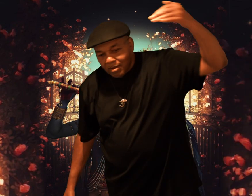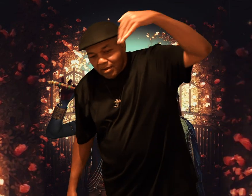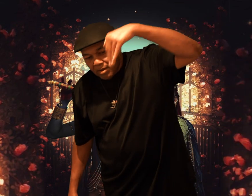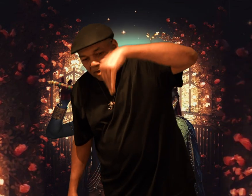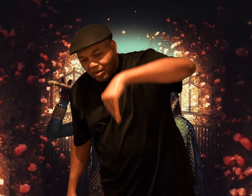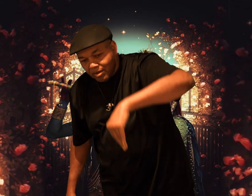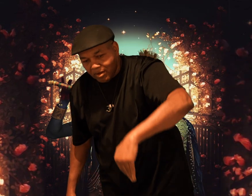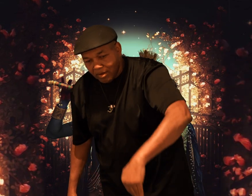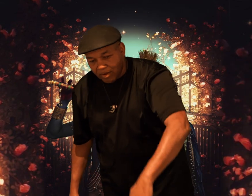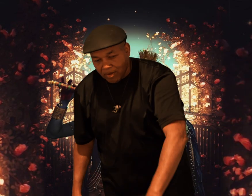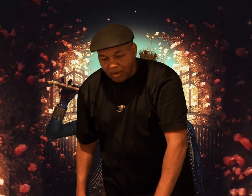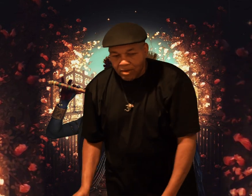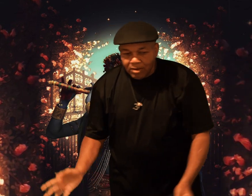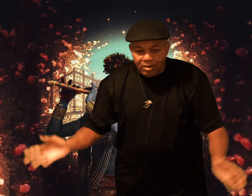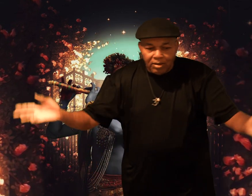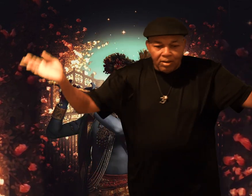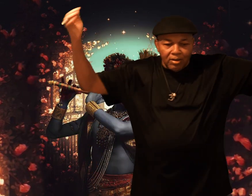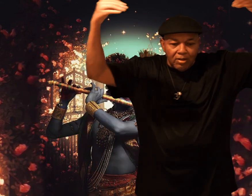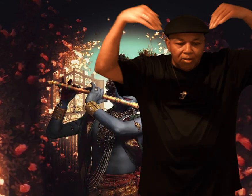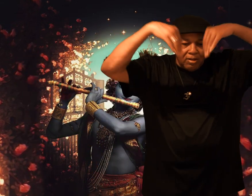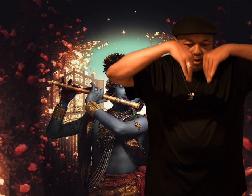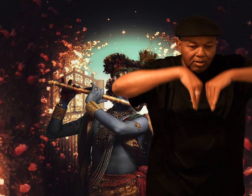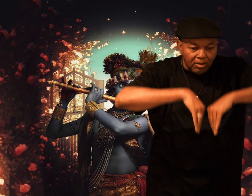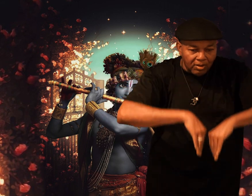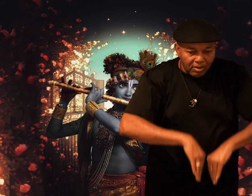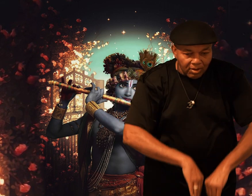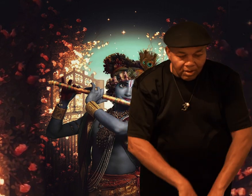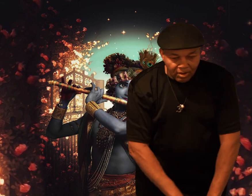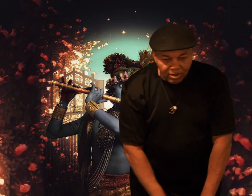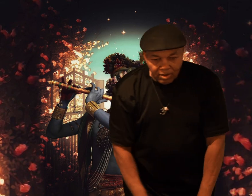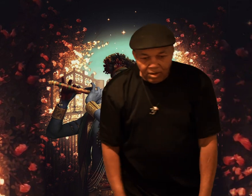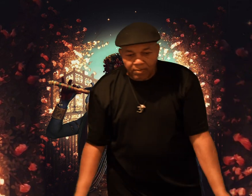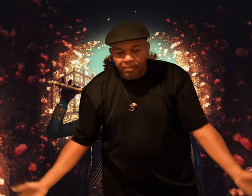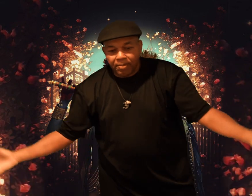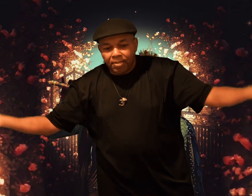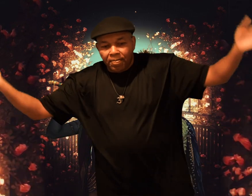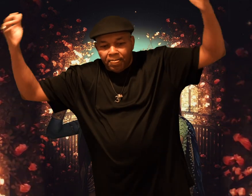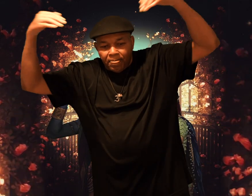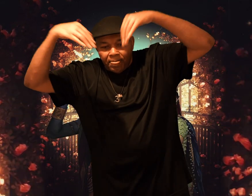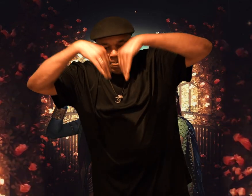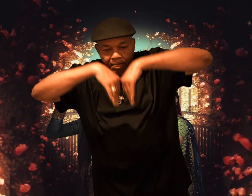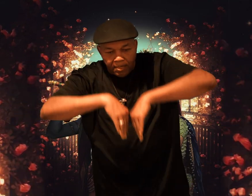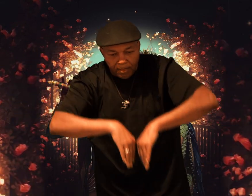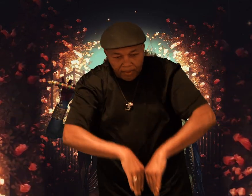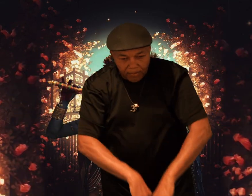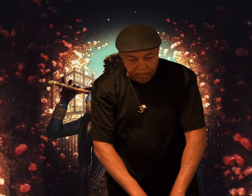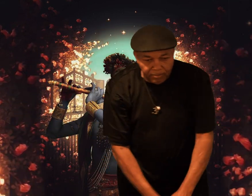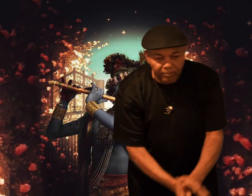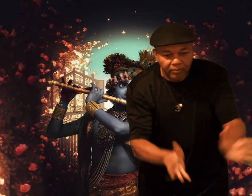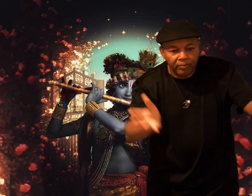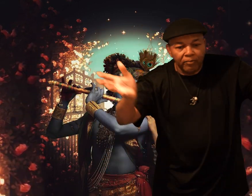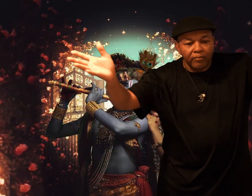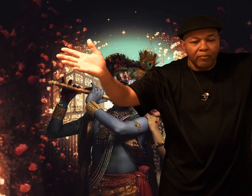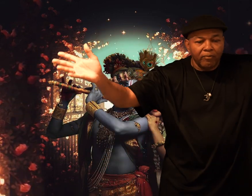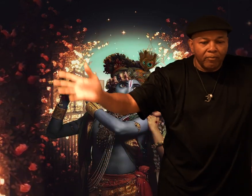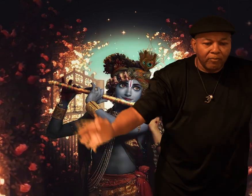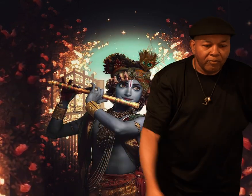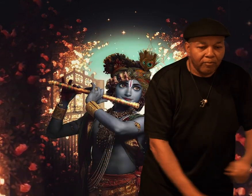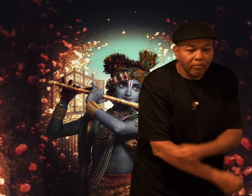is locked within us. All we gotta do is find the key and turn the latch and set it free. Yeah. We don't need to be fast